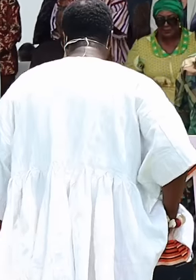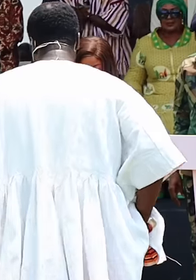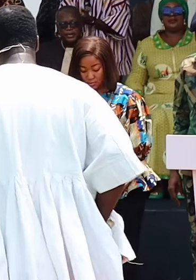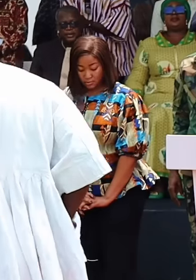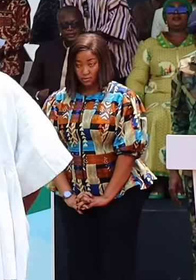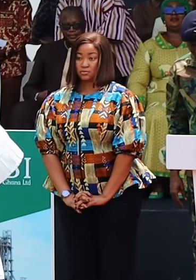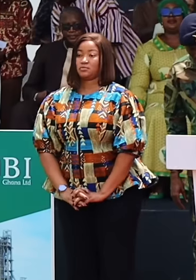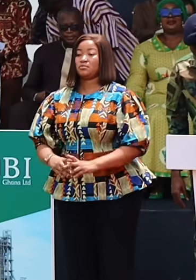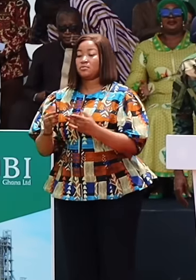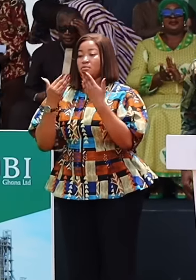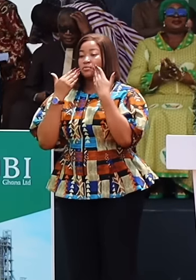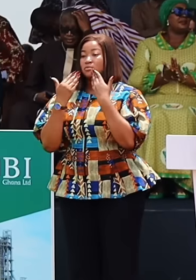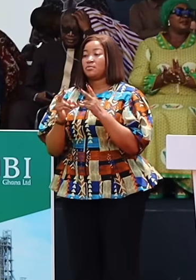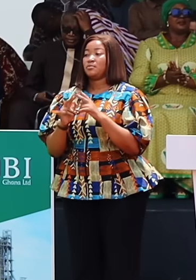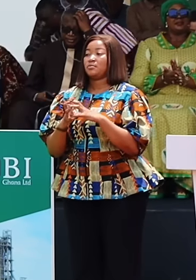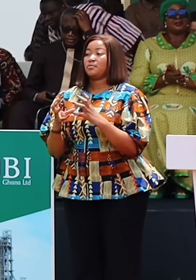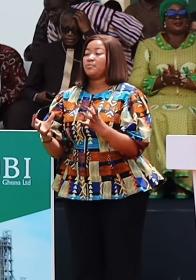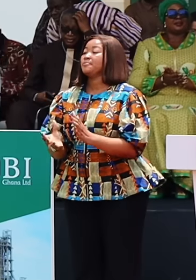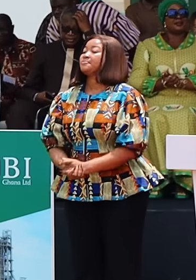Thank you very much, Nana Sase.